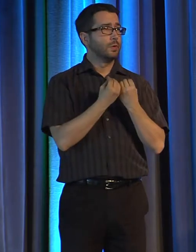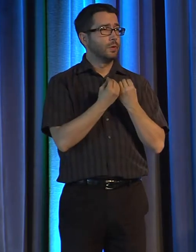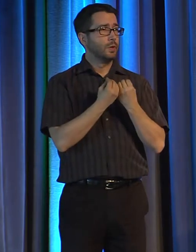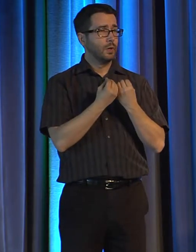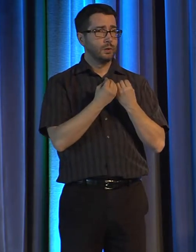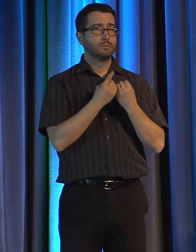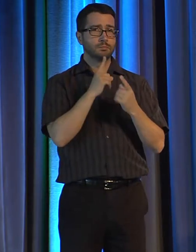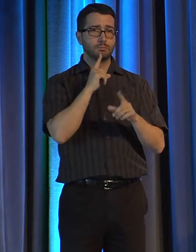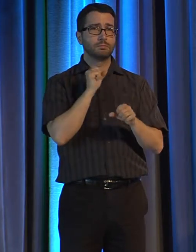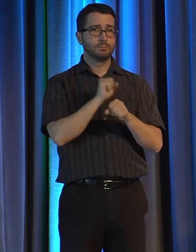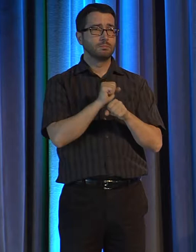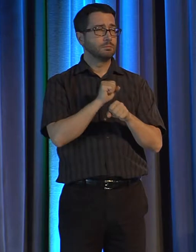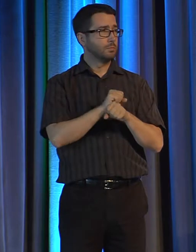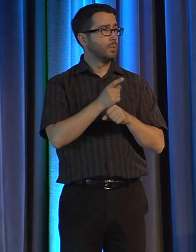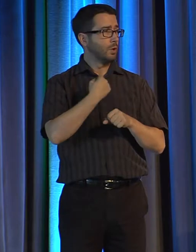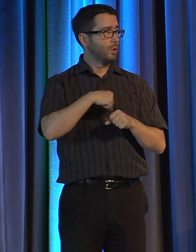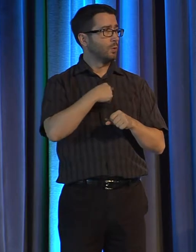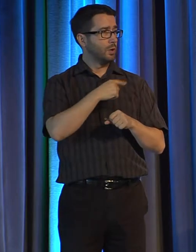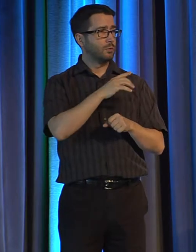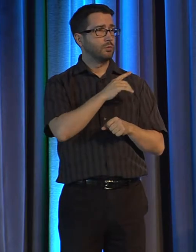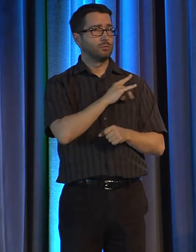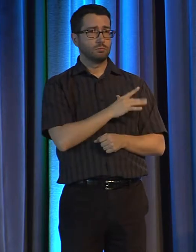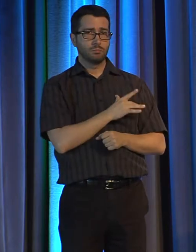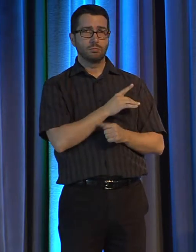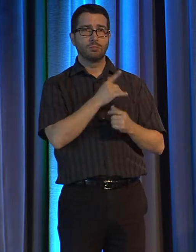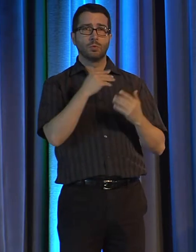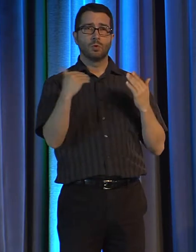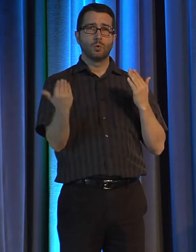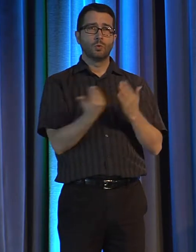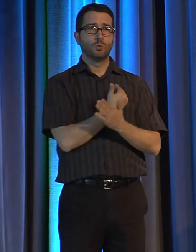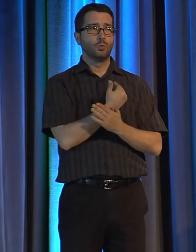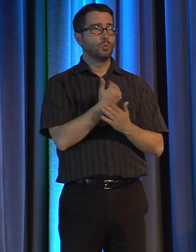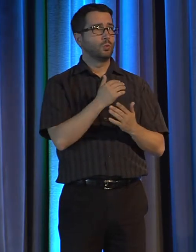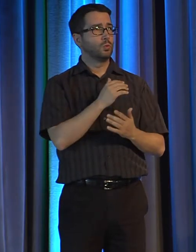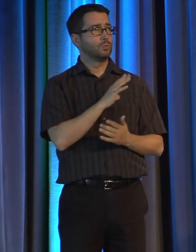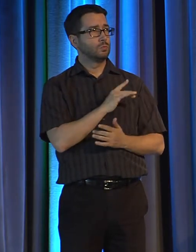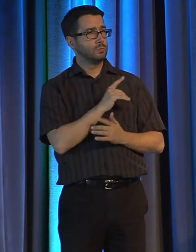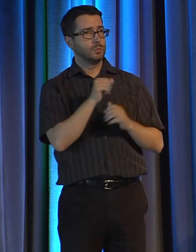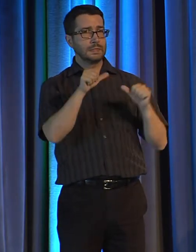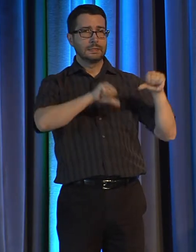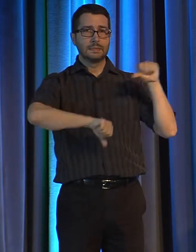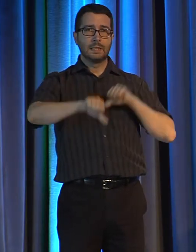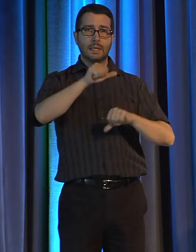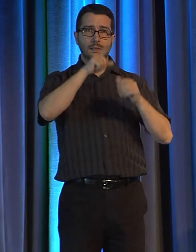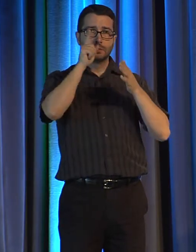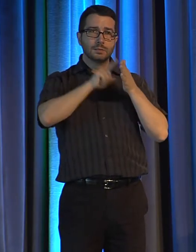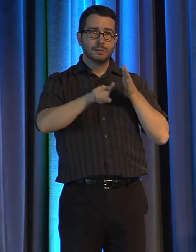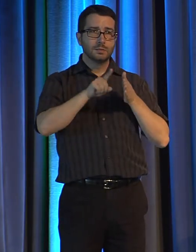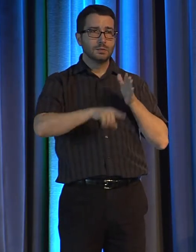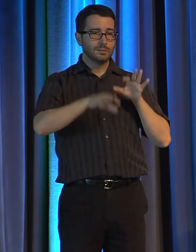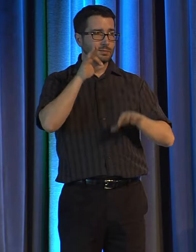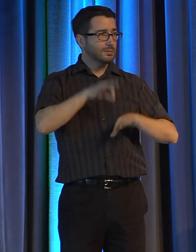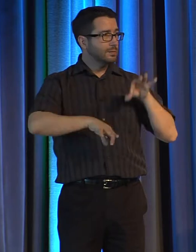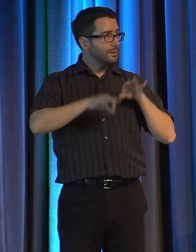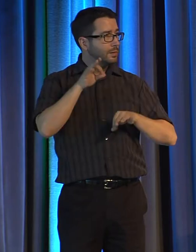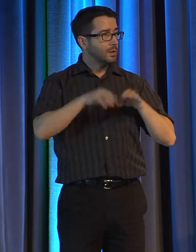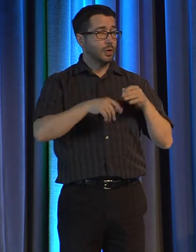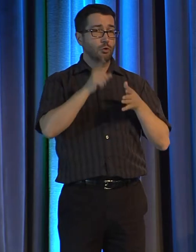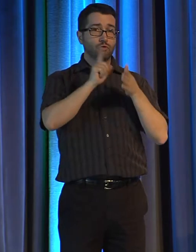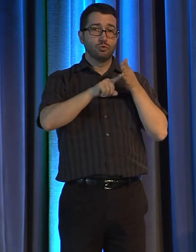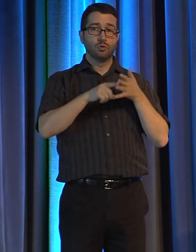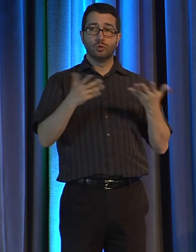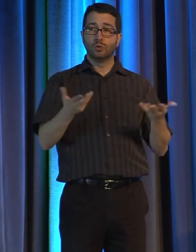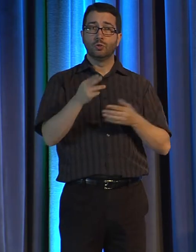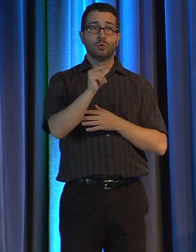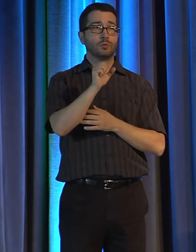we really are a hub of cutting-edge scientific research, learning, and discovery. Researchers here in our province are working